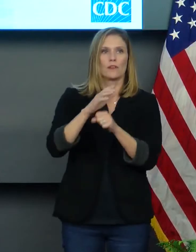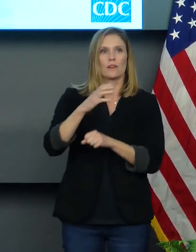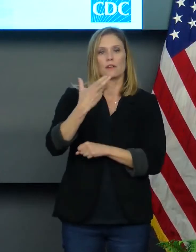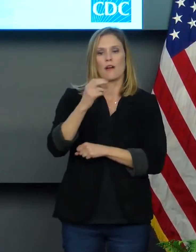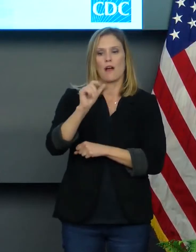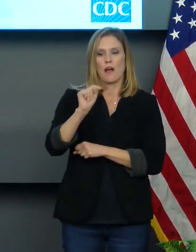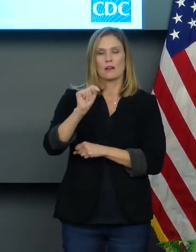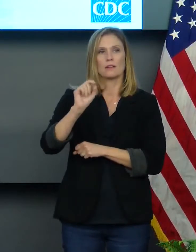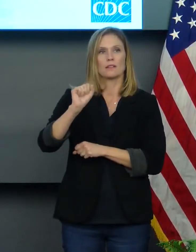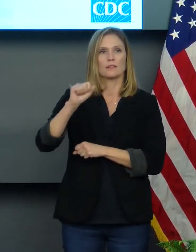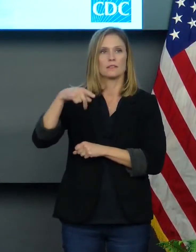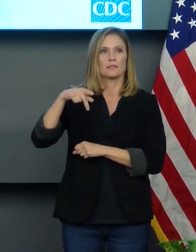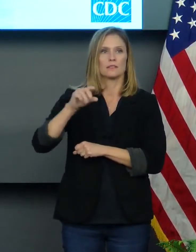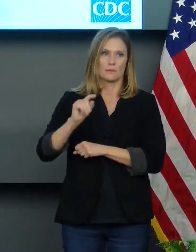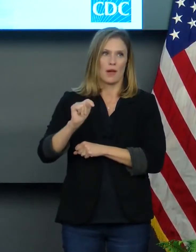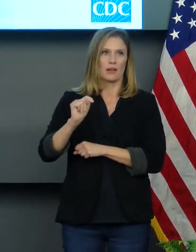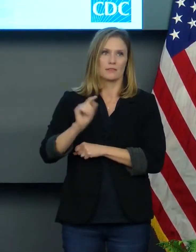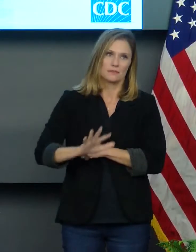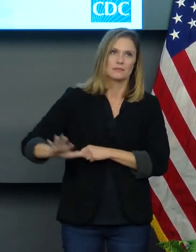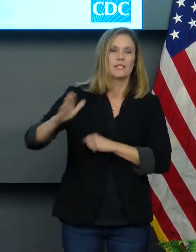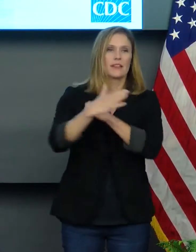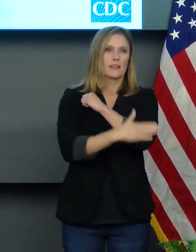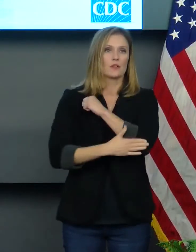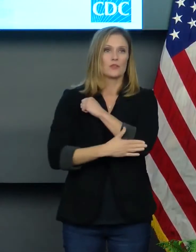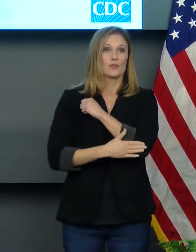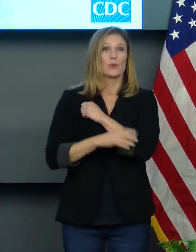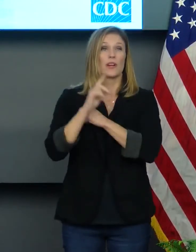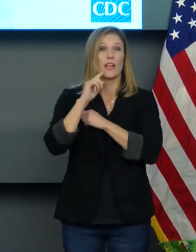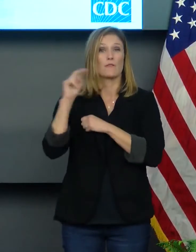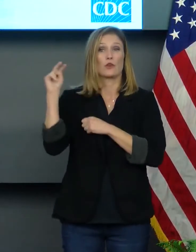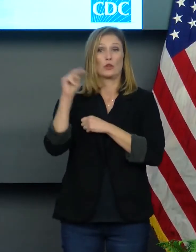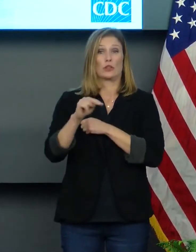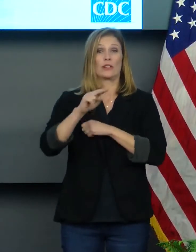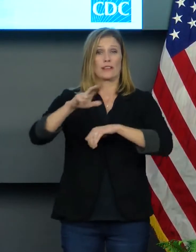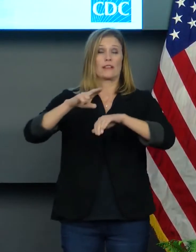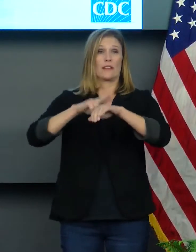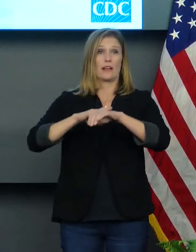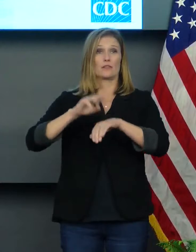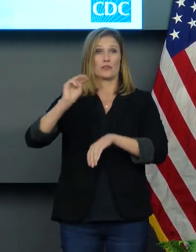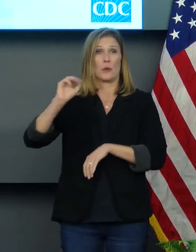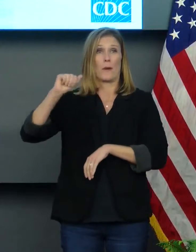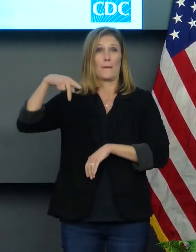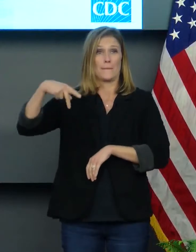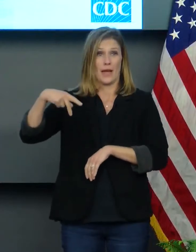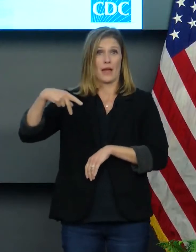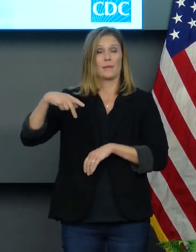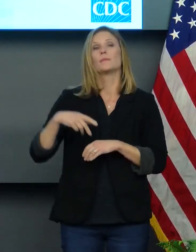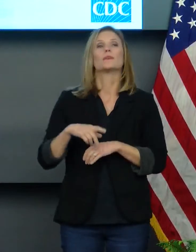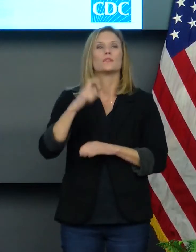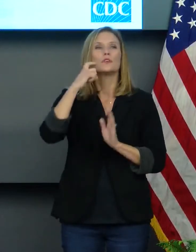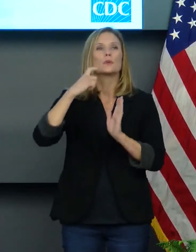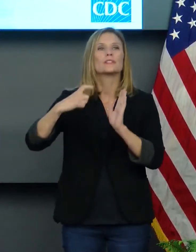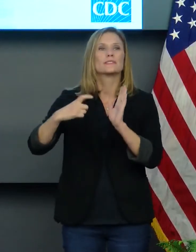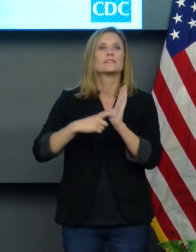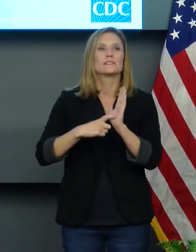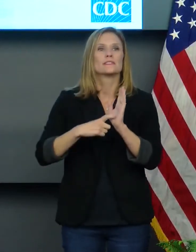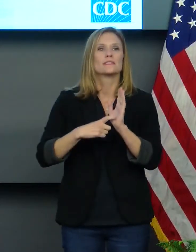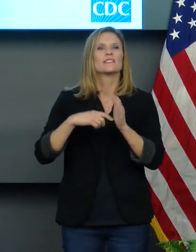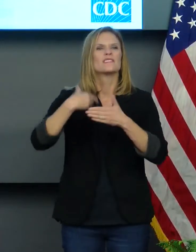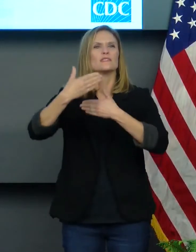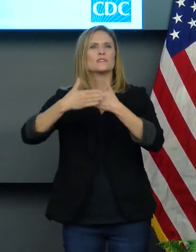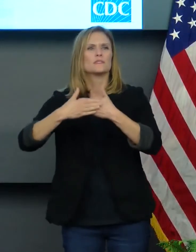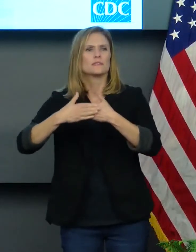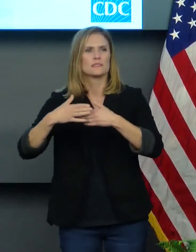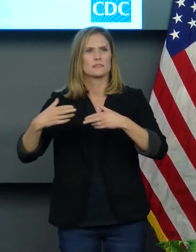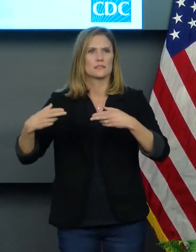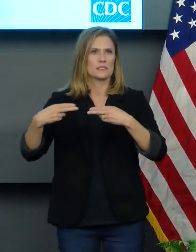country. And if you zoom out and look at the national map right now, you can see, if you go to the next